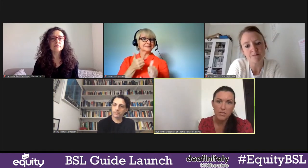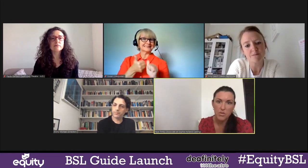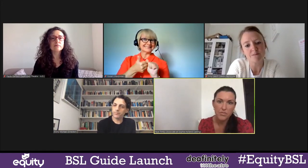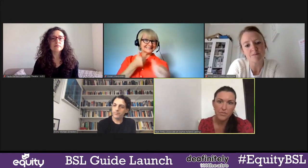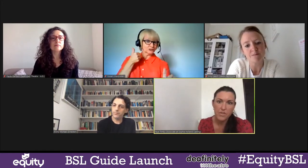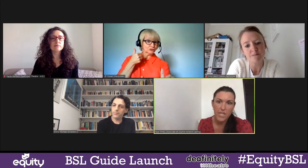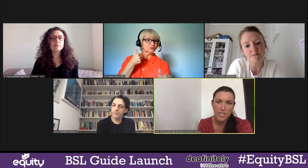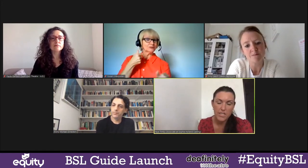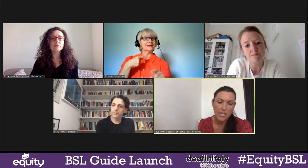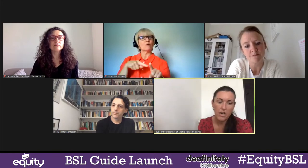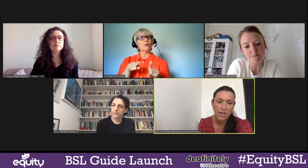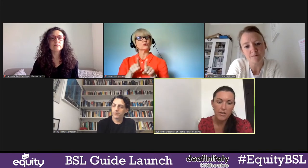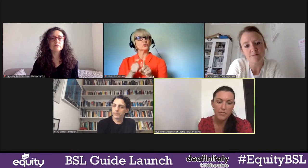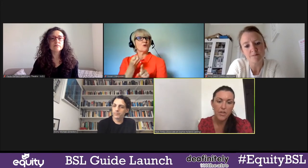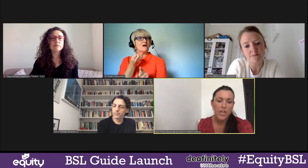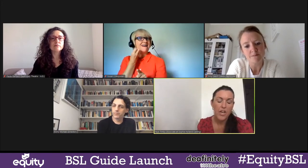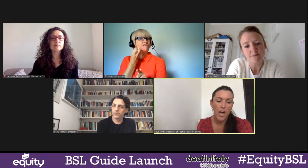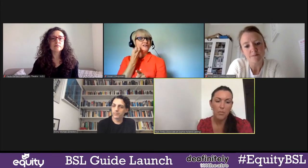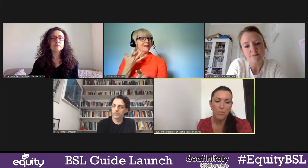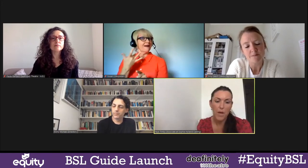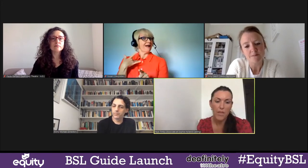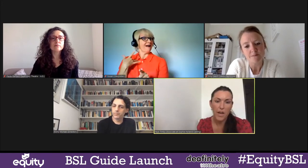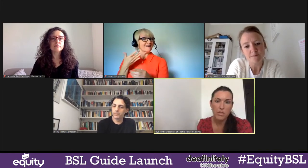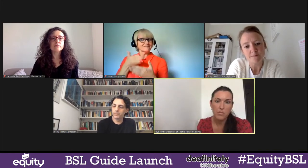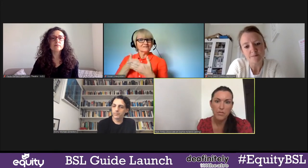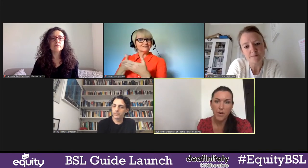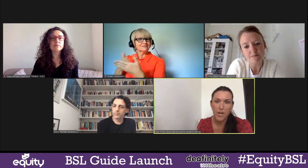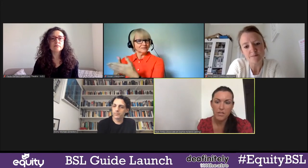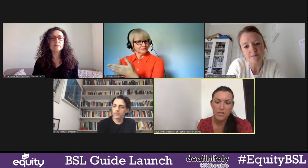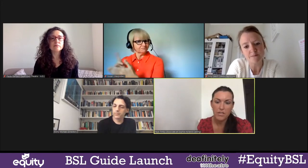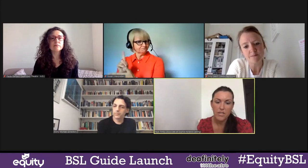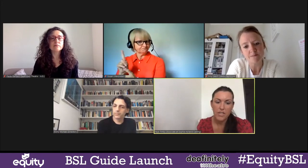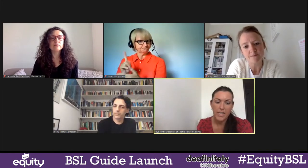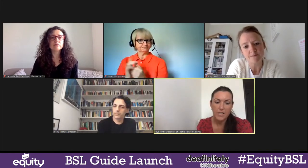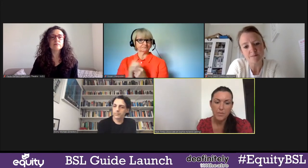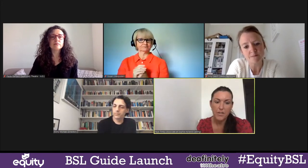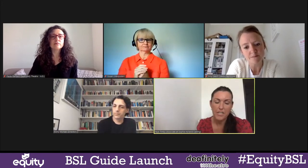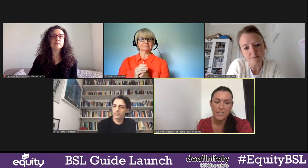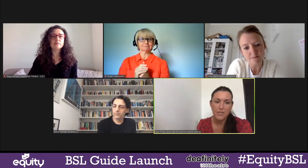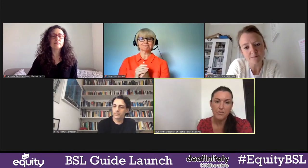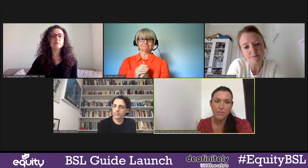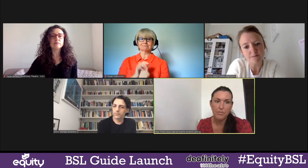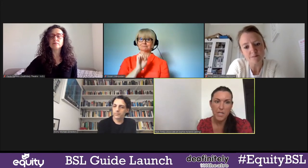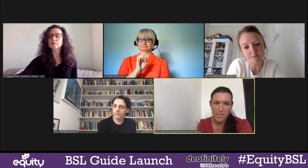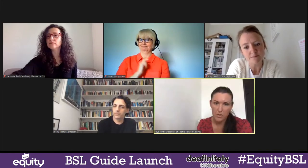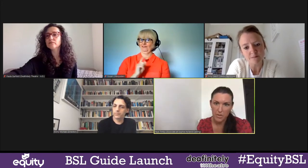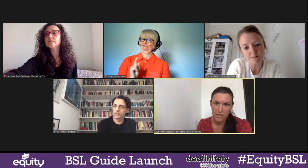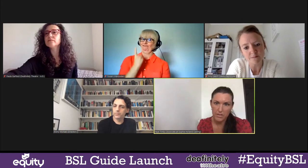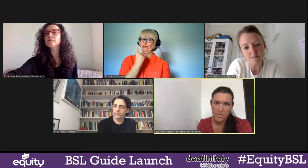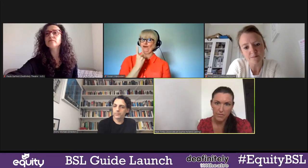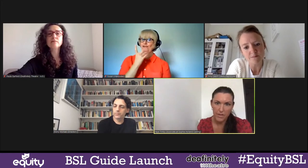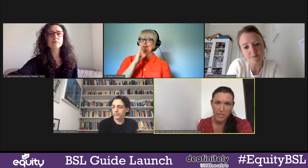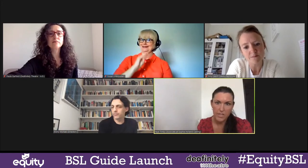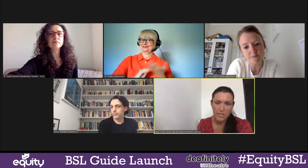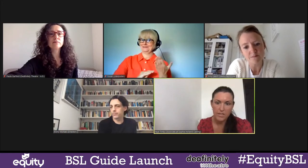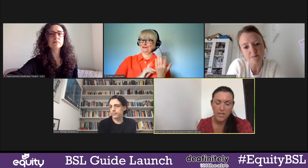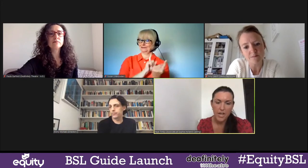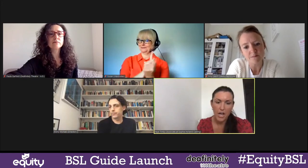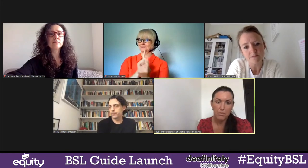of day-to-day life. And that was my first experience of meeting with deaf actors. My